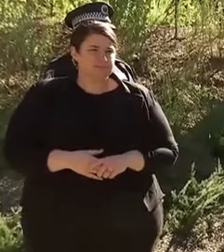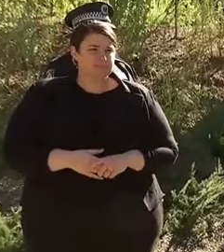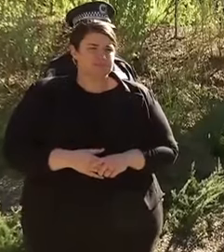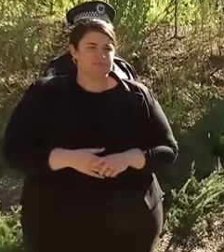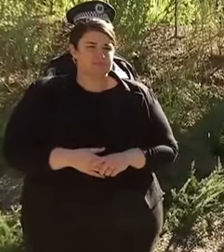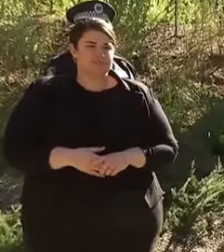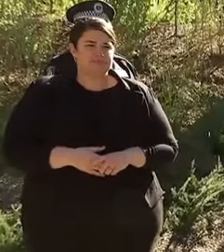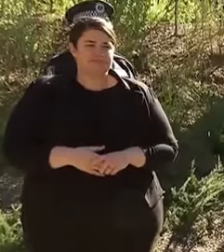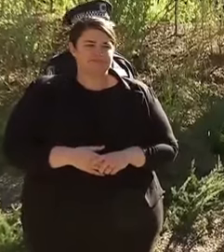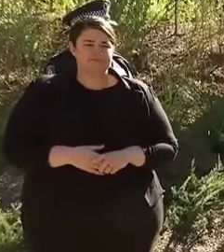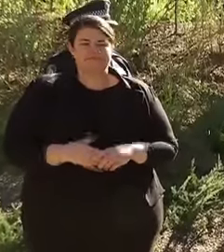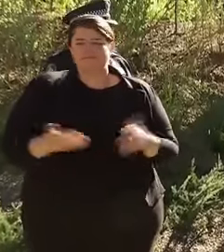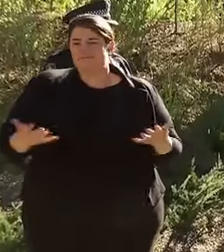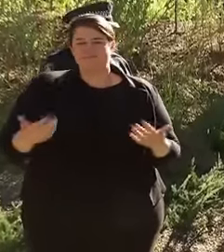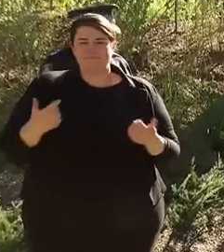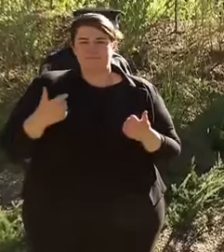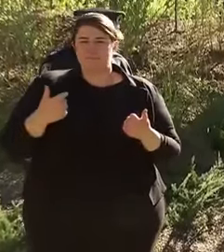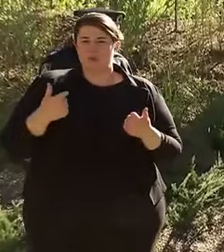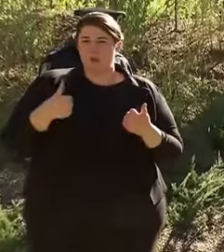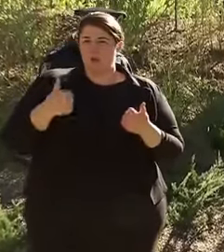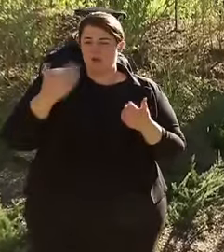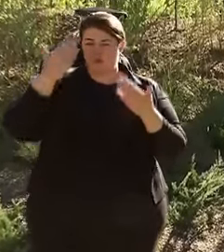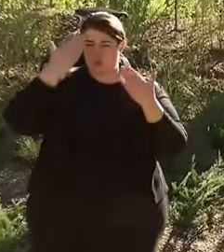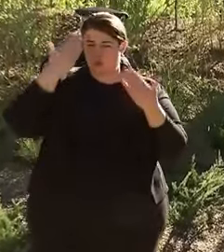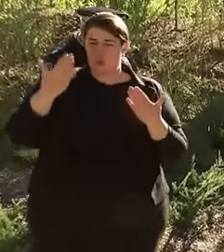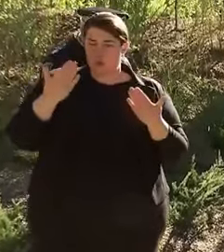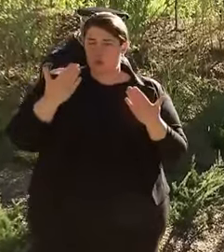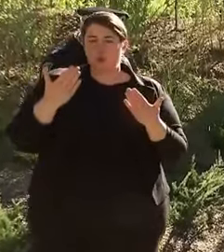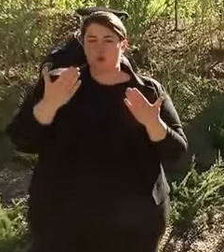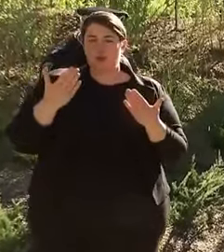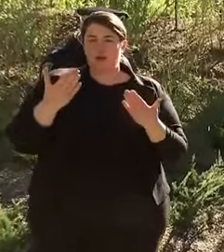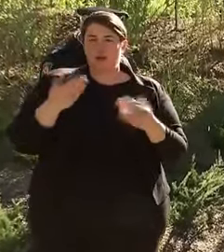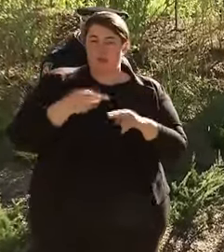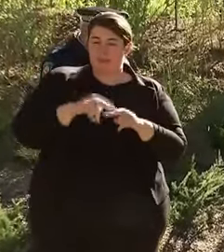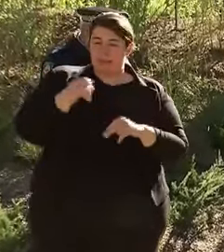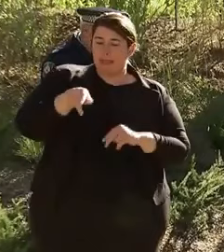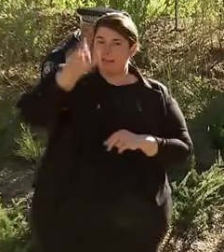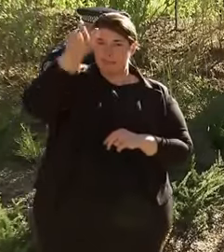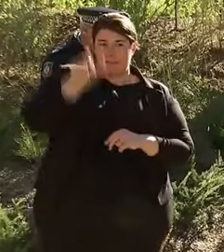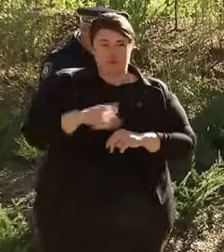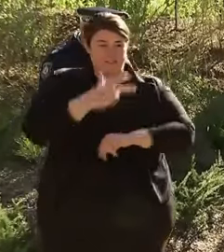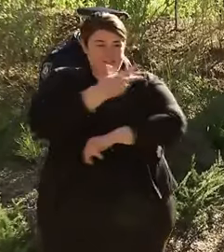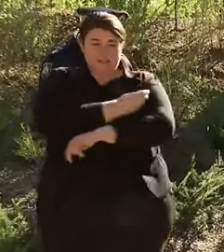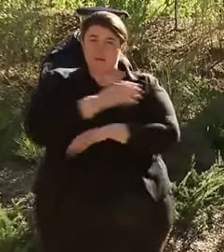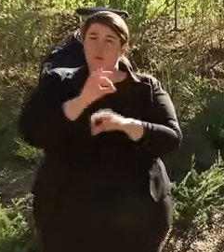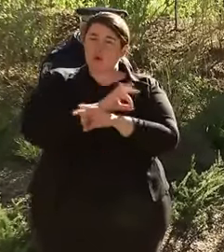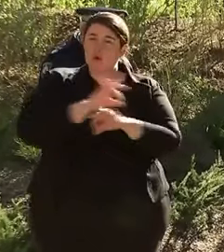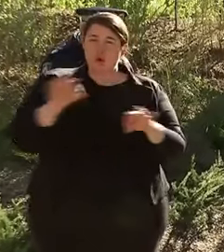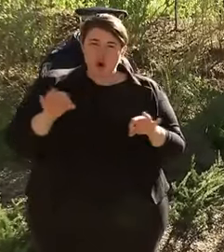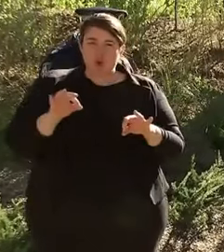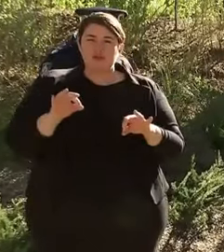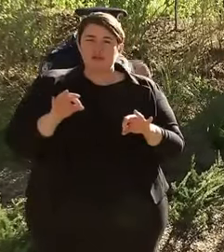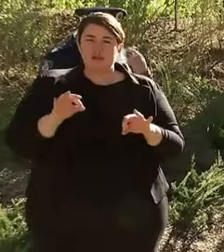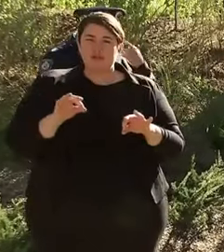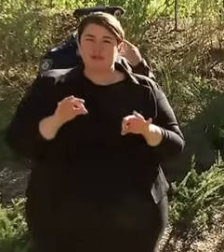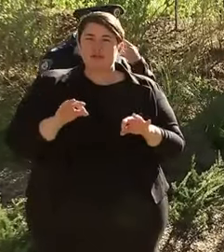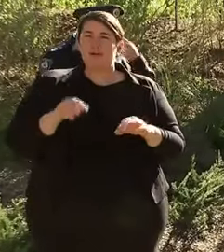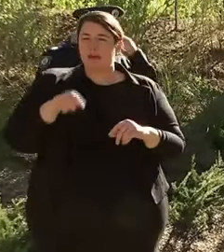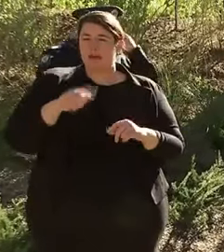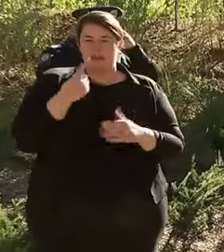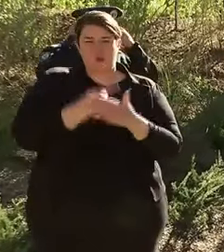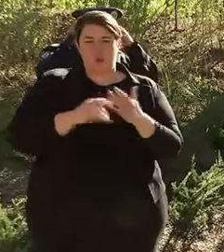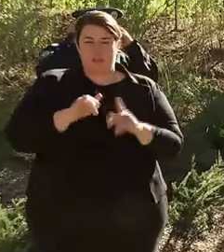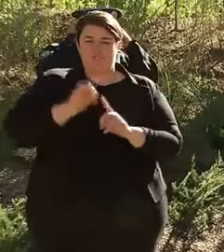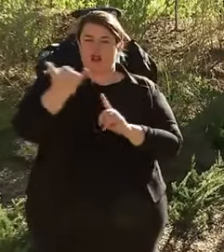I'm not aware, I haven't been advised of the status of the flight crew, but it is, just to be clear, these are